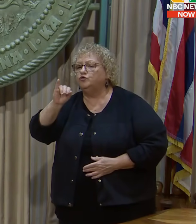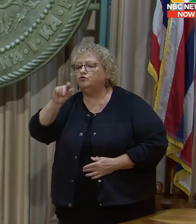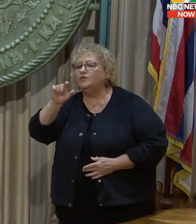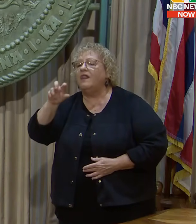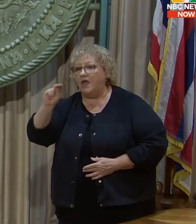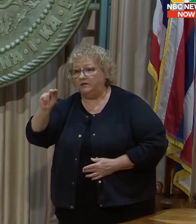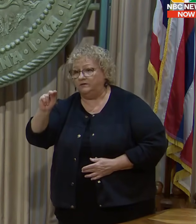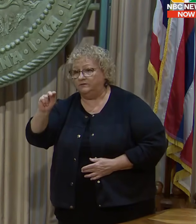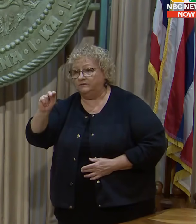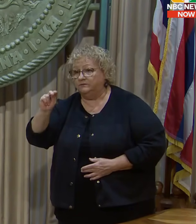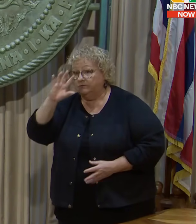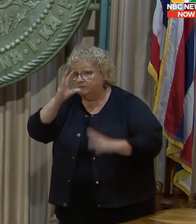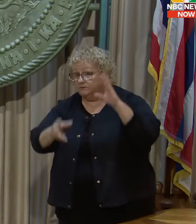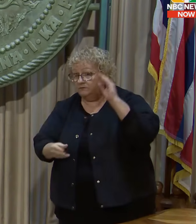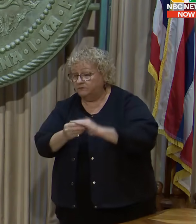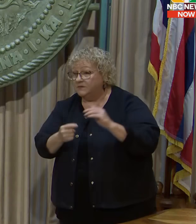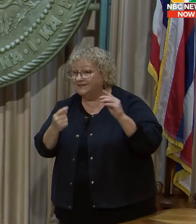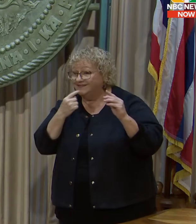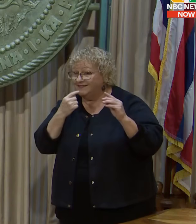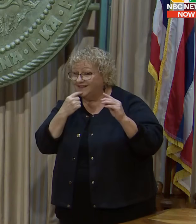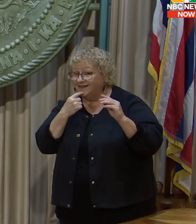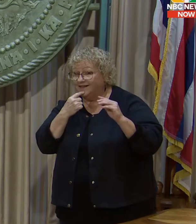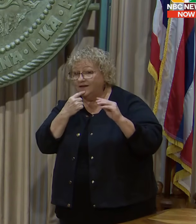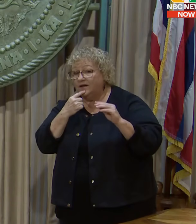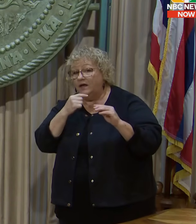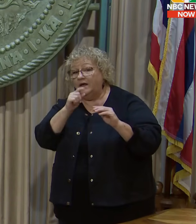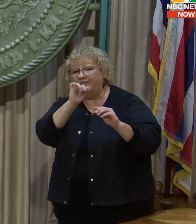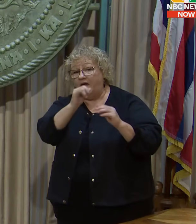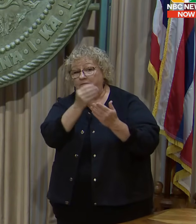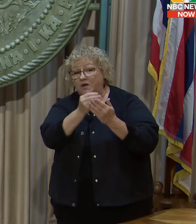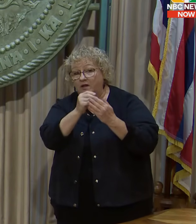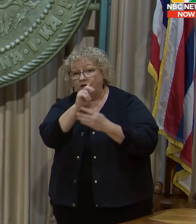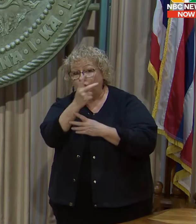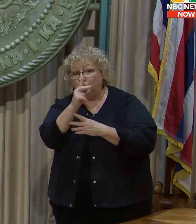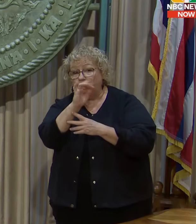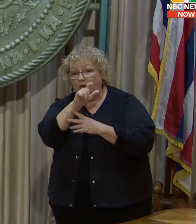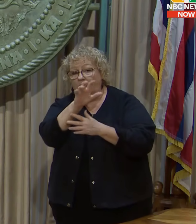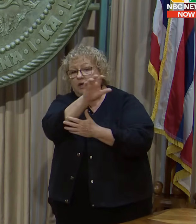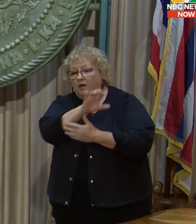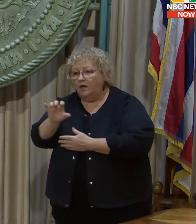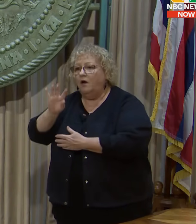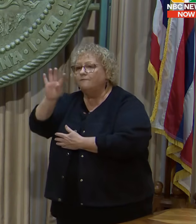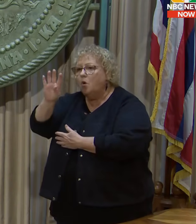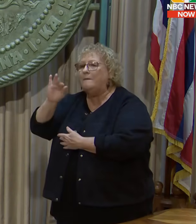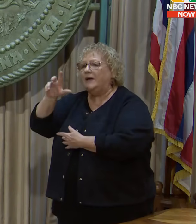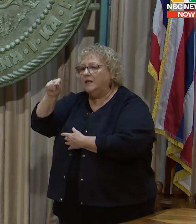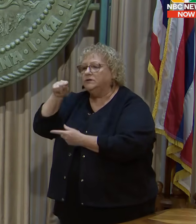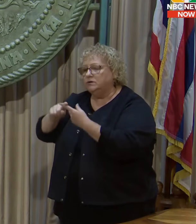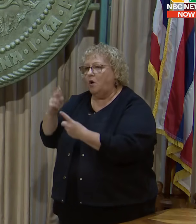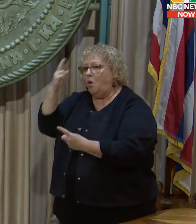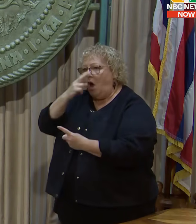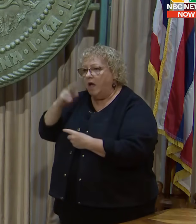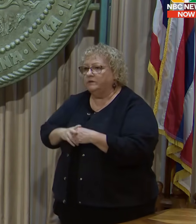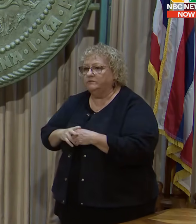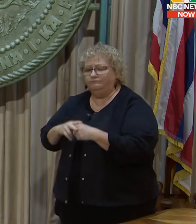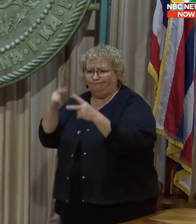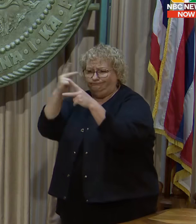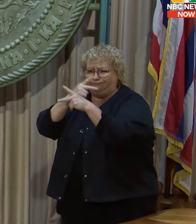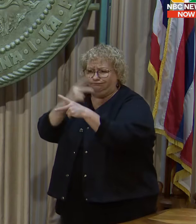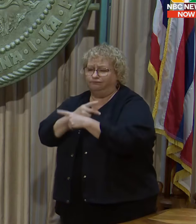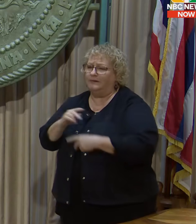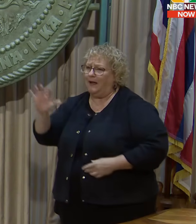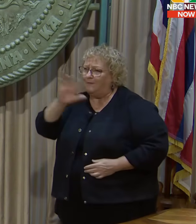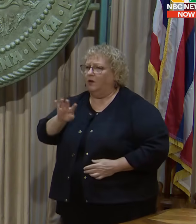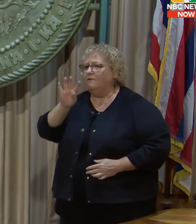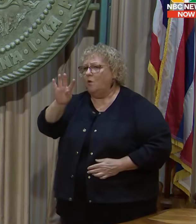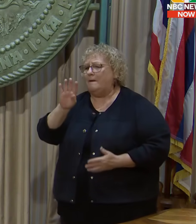price tag, including, as Brian said, at least $4 billion to Hawaii, of which there are other areas that we haven't even calculated yet. So it's at least